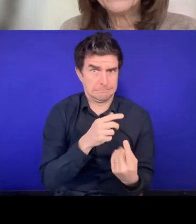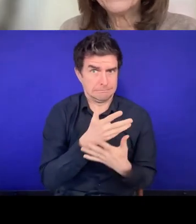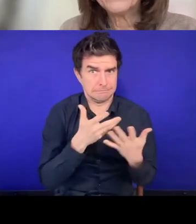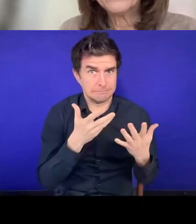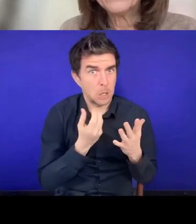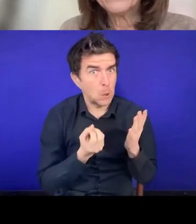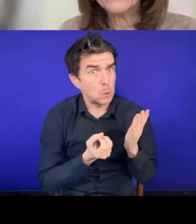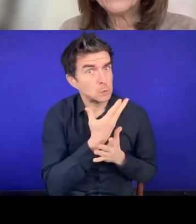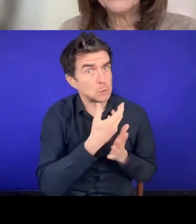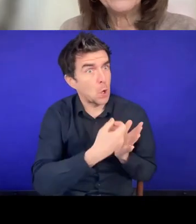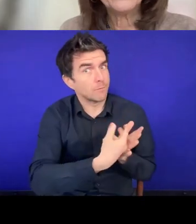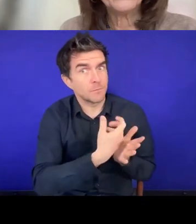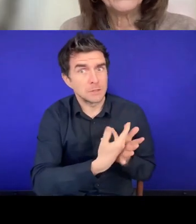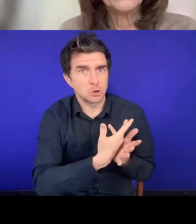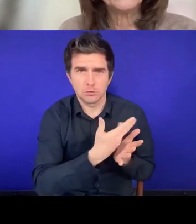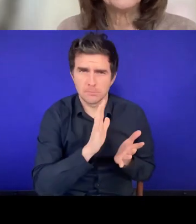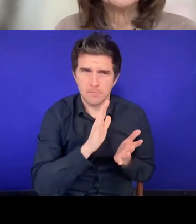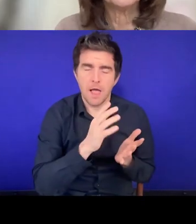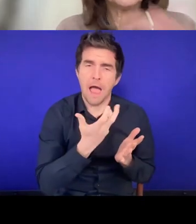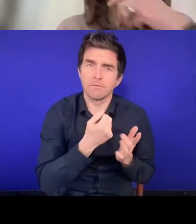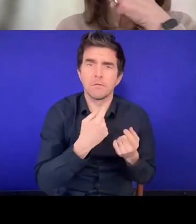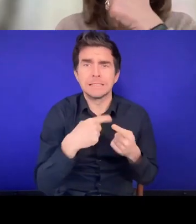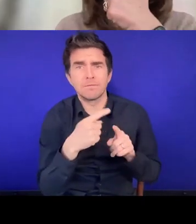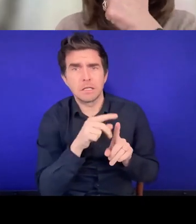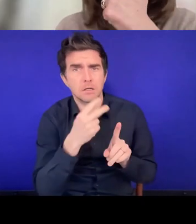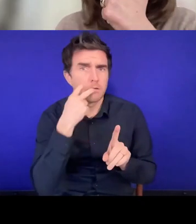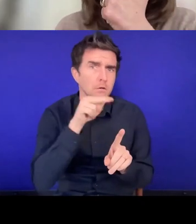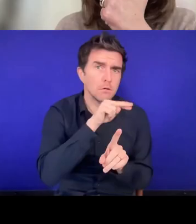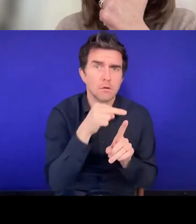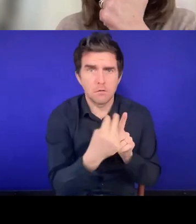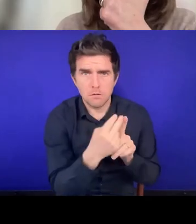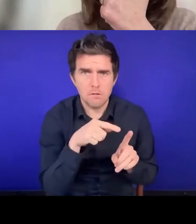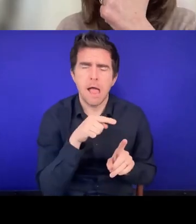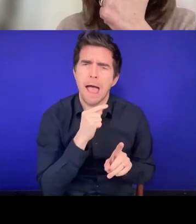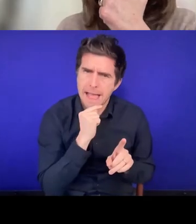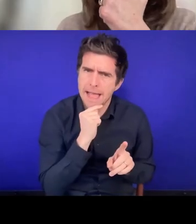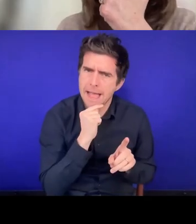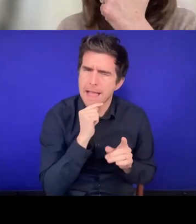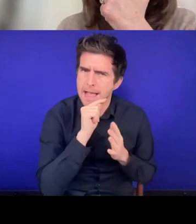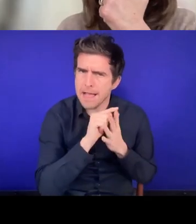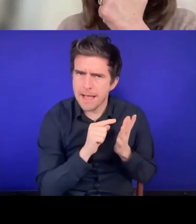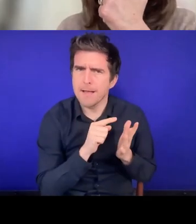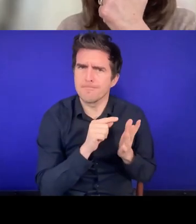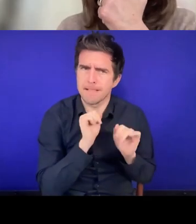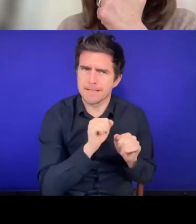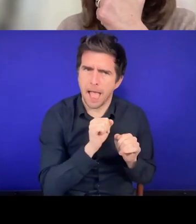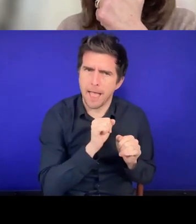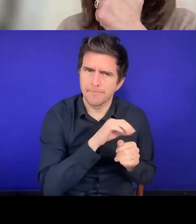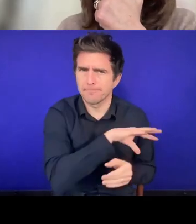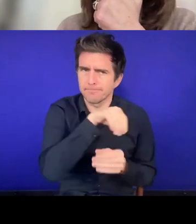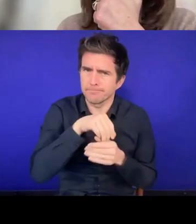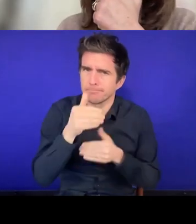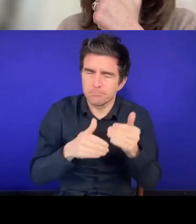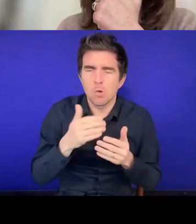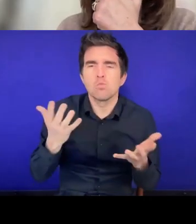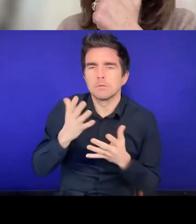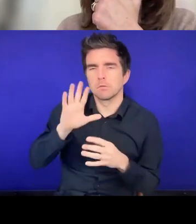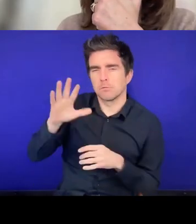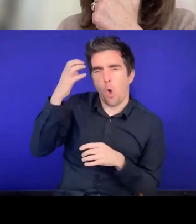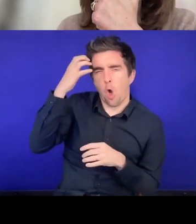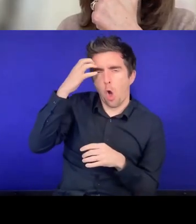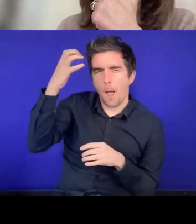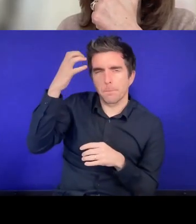the Copenhagen framework, how exactly does participation fit in, and how does it